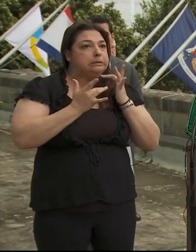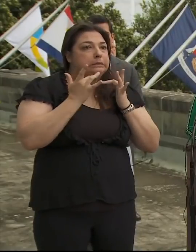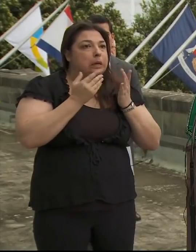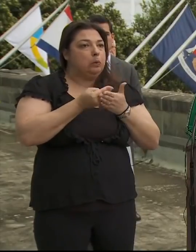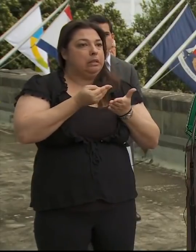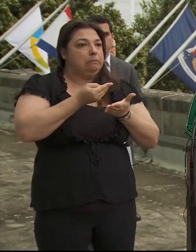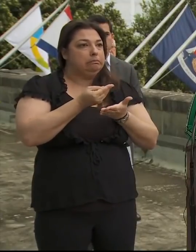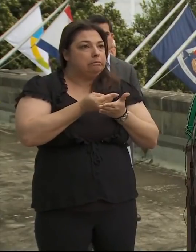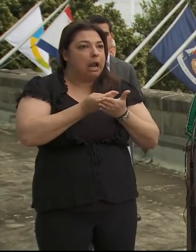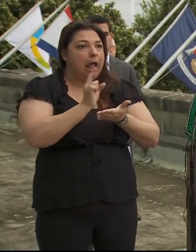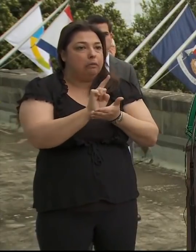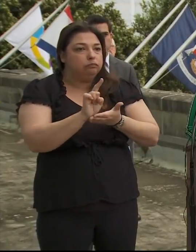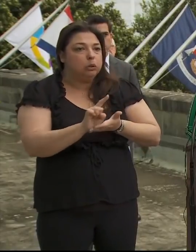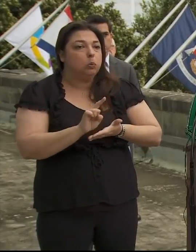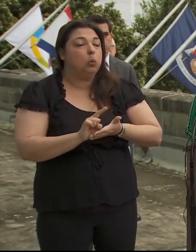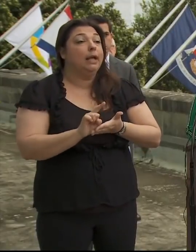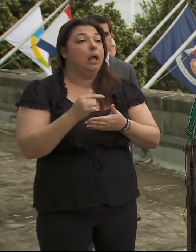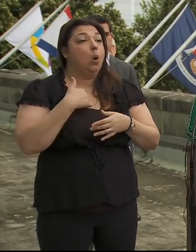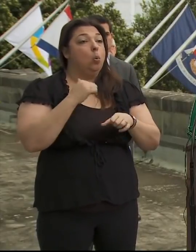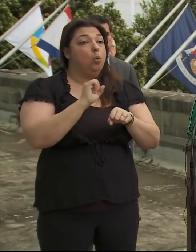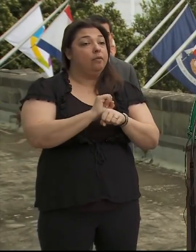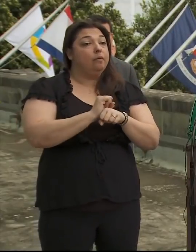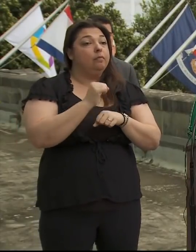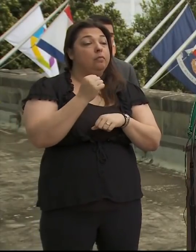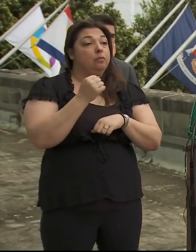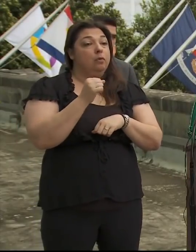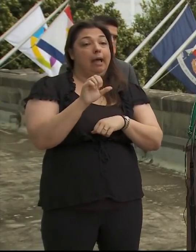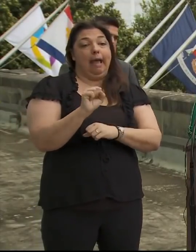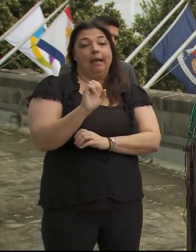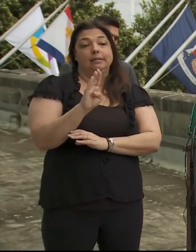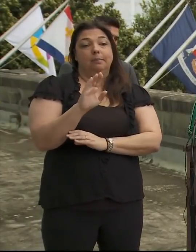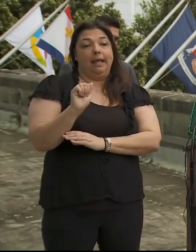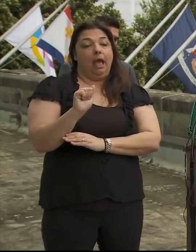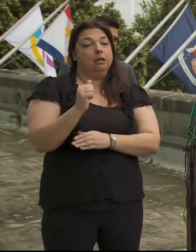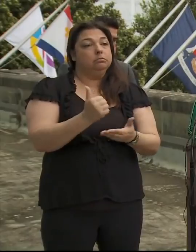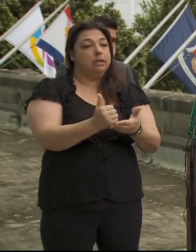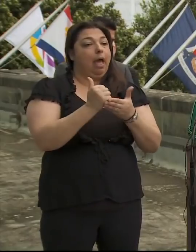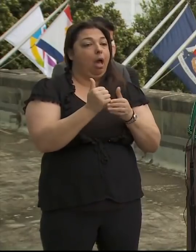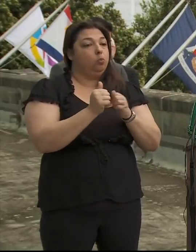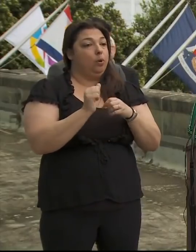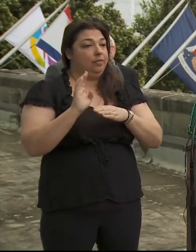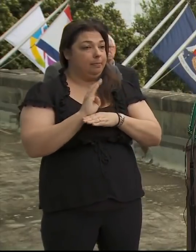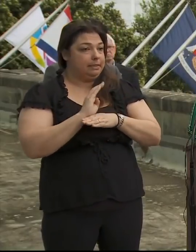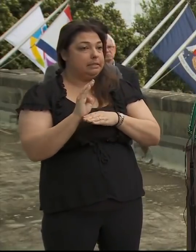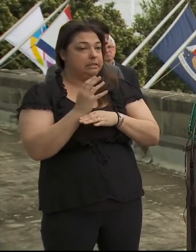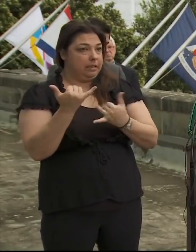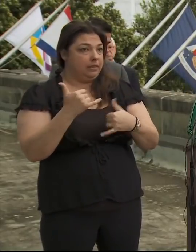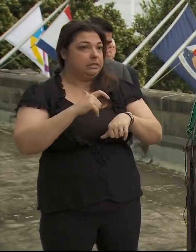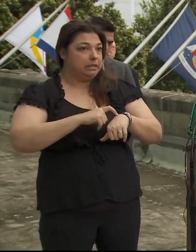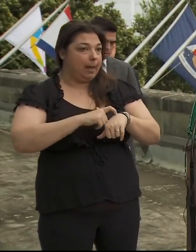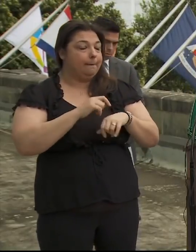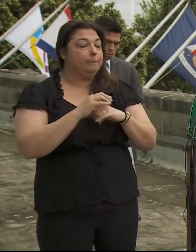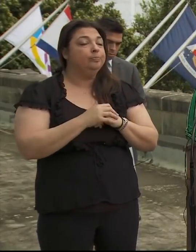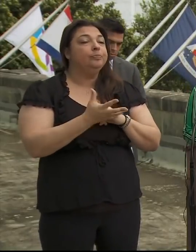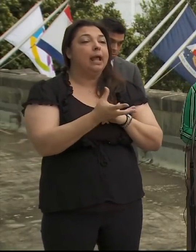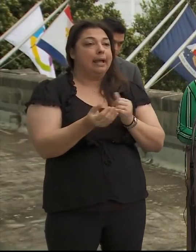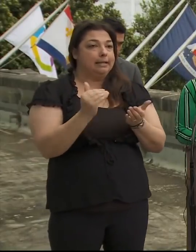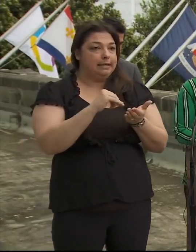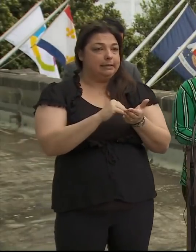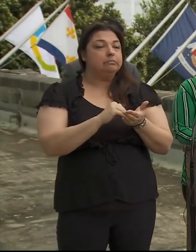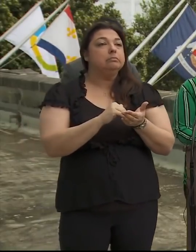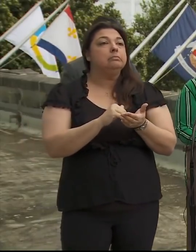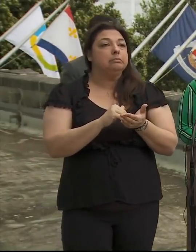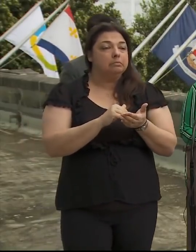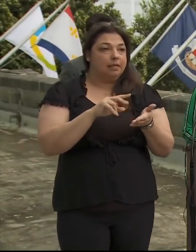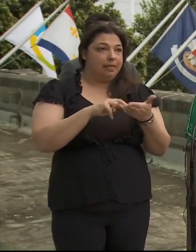paycheck. We're fighting for SBA relief for businesses to weather through this time. And yes, that means